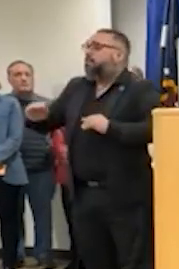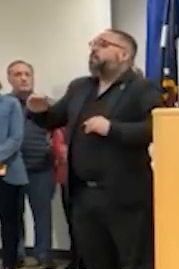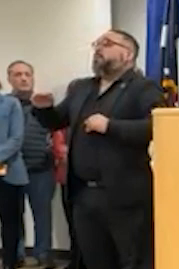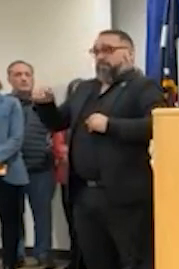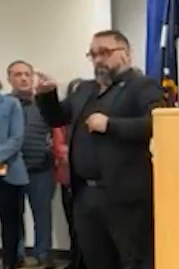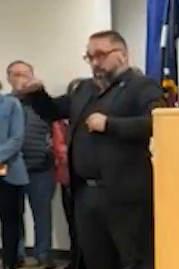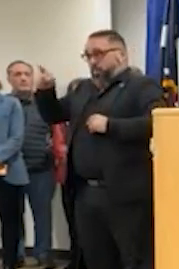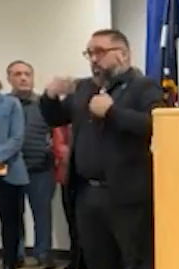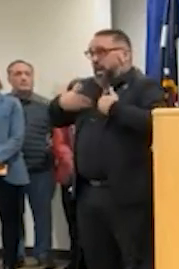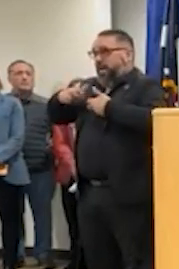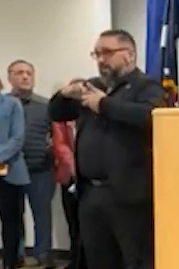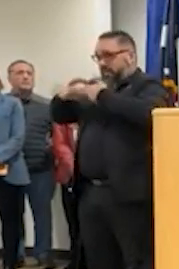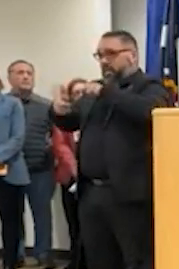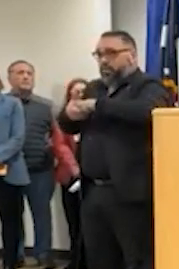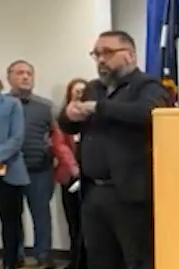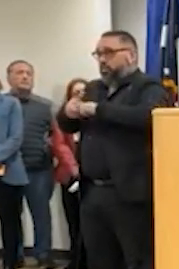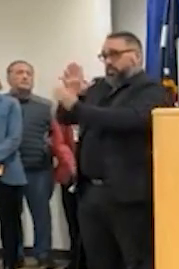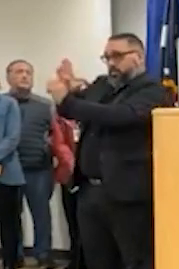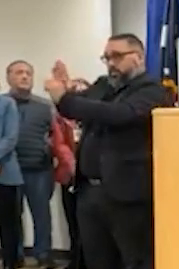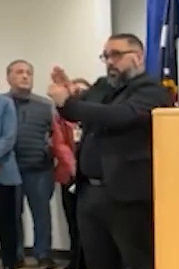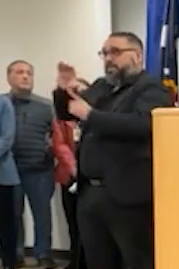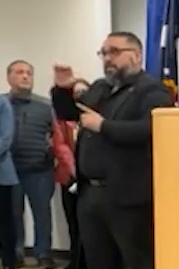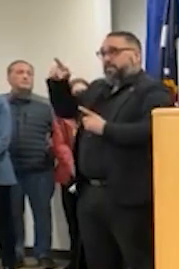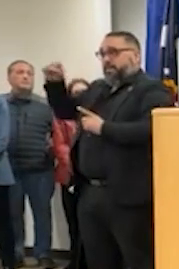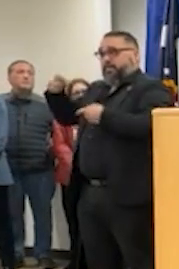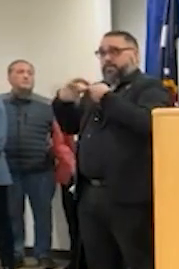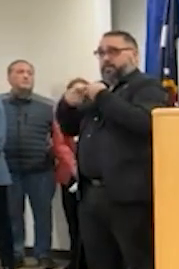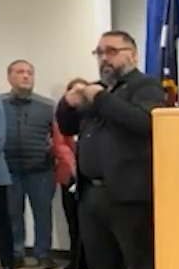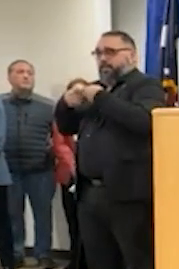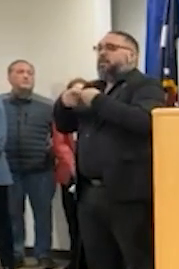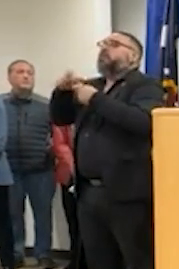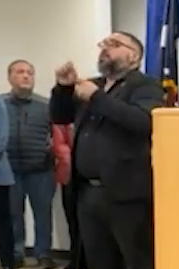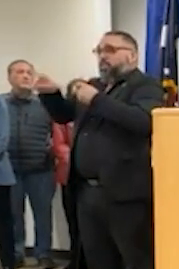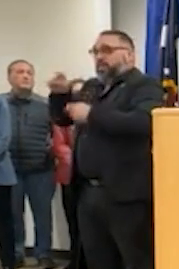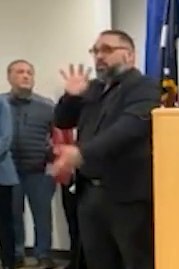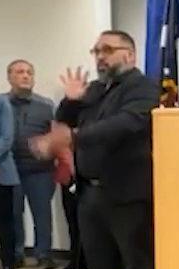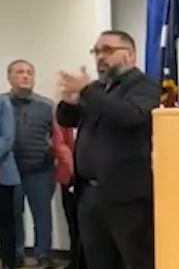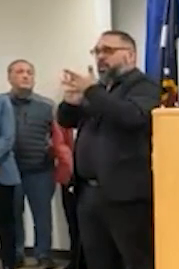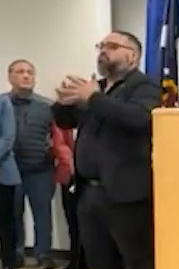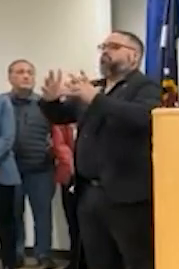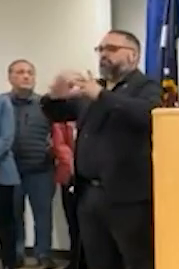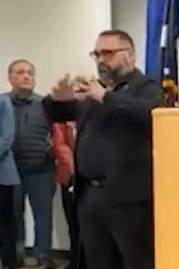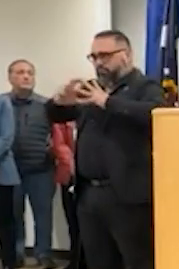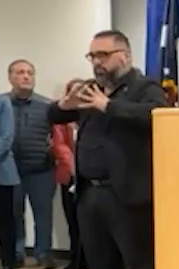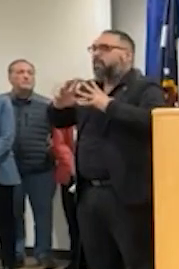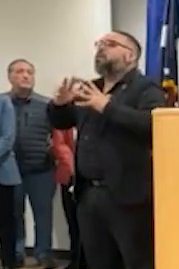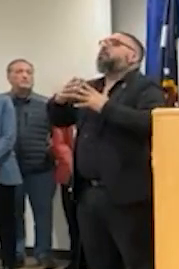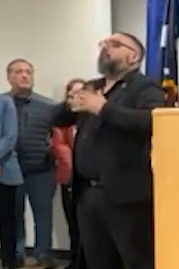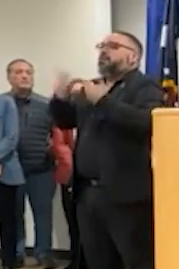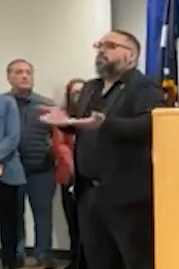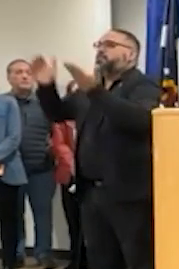issues, if you have any issues with CPS Energy that you need to call in on, I would encourage you